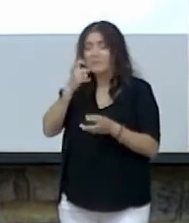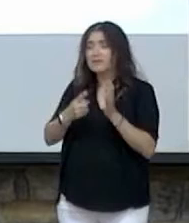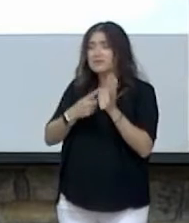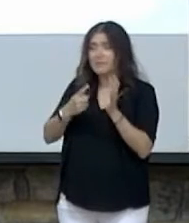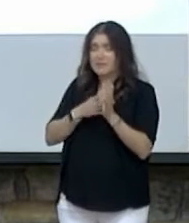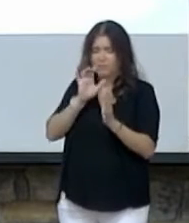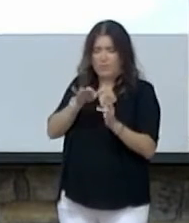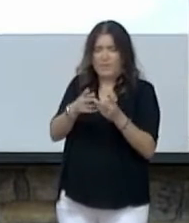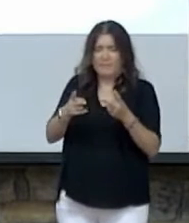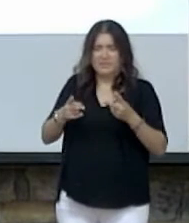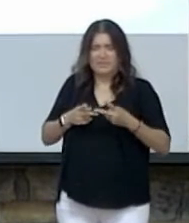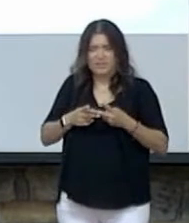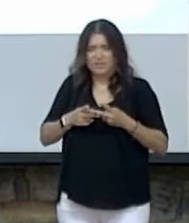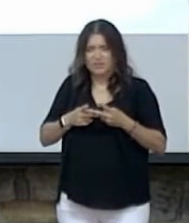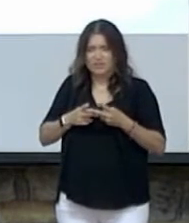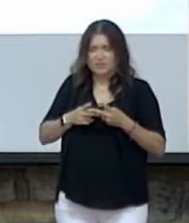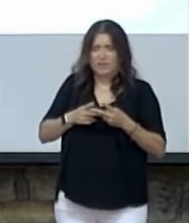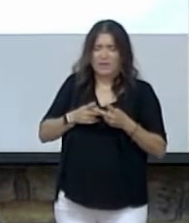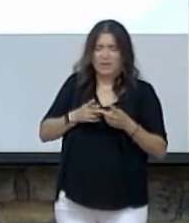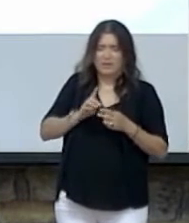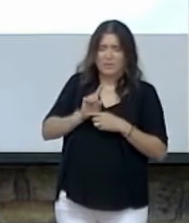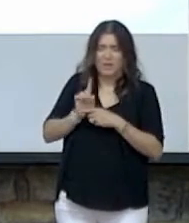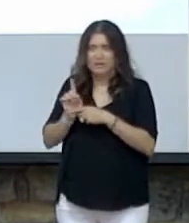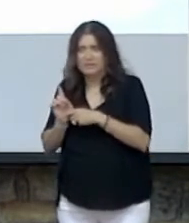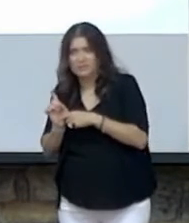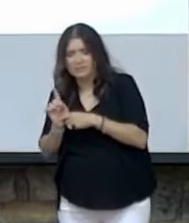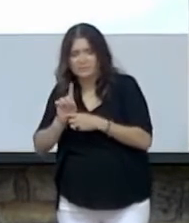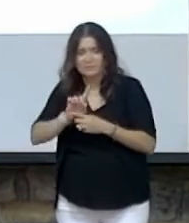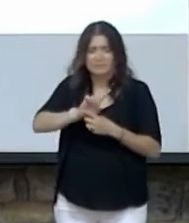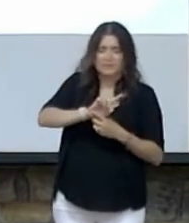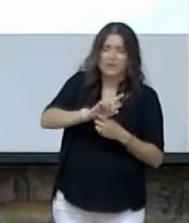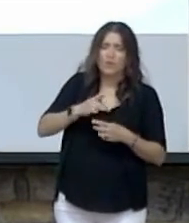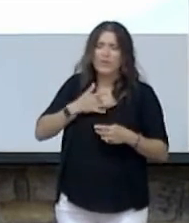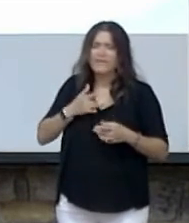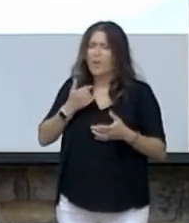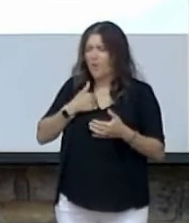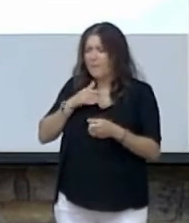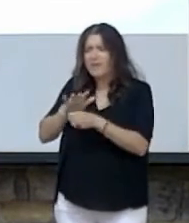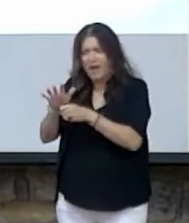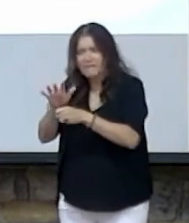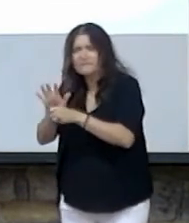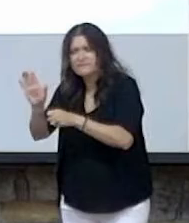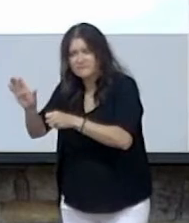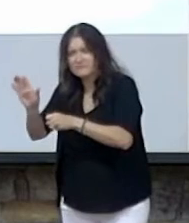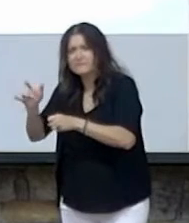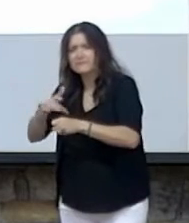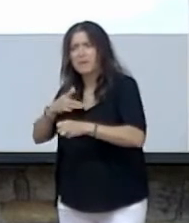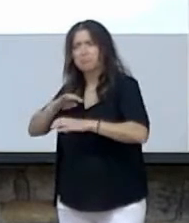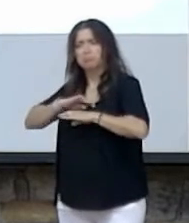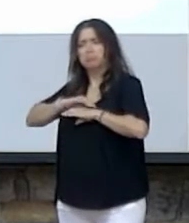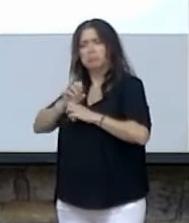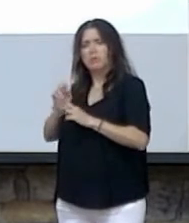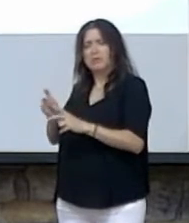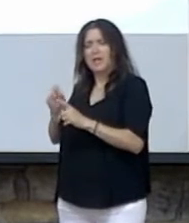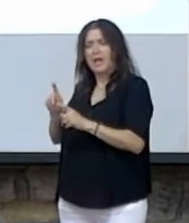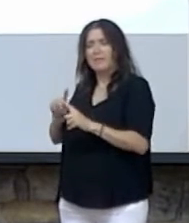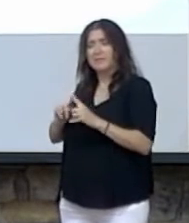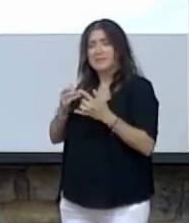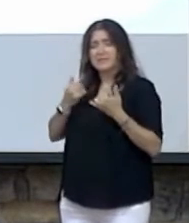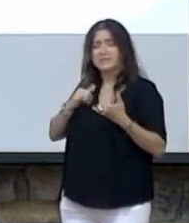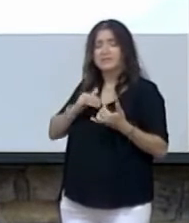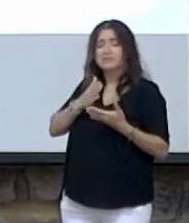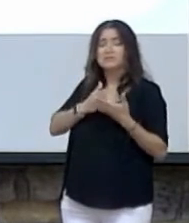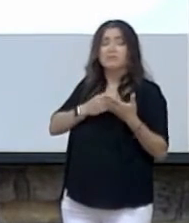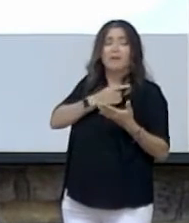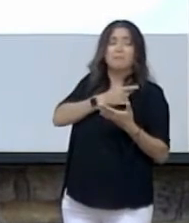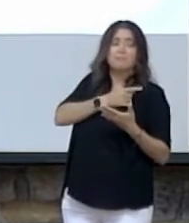in that position, we find ourselves in a situation where we feel like I'm enough in Christ to feel like I'm okay, but yet there's still something